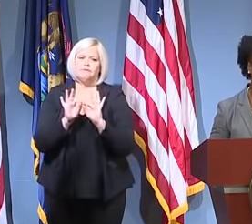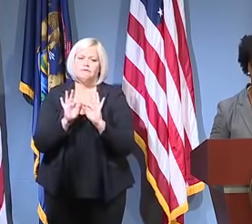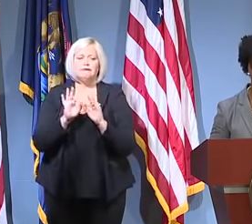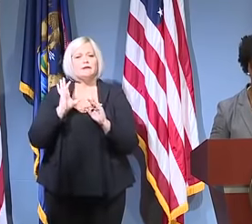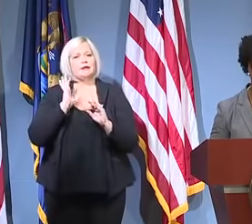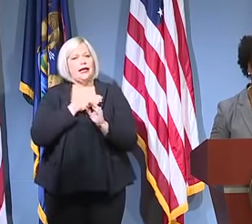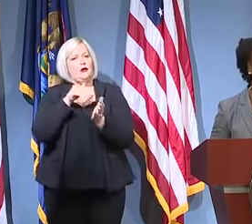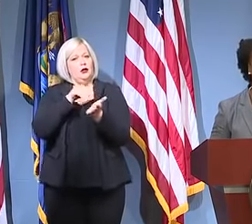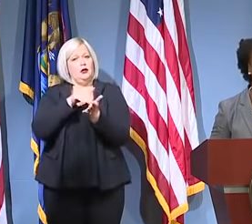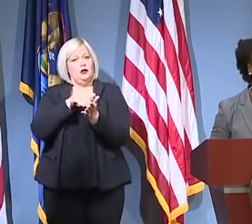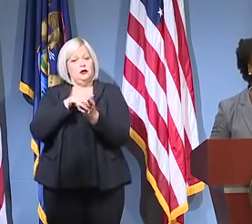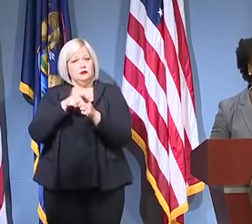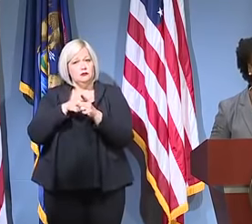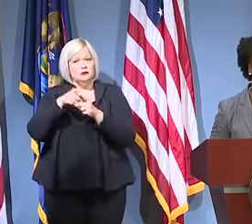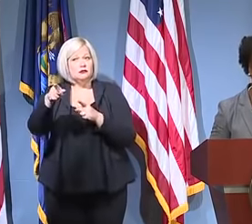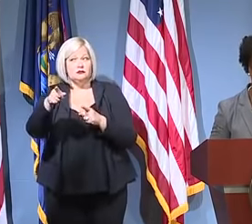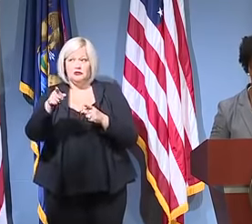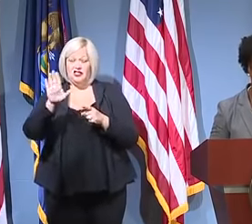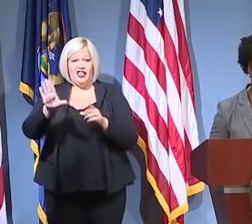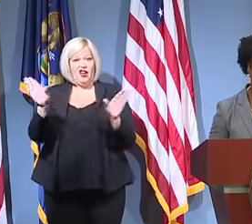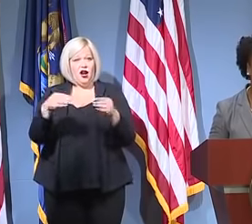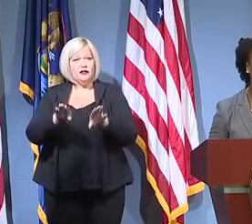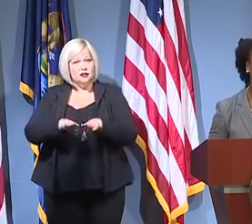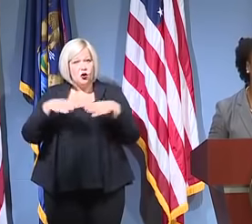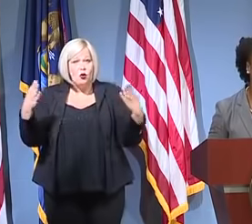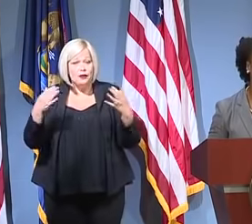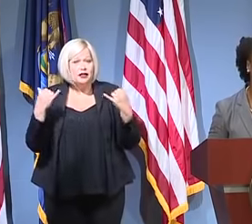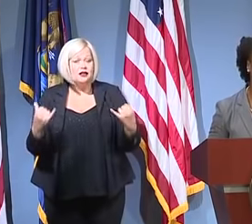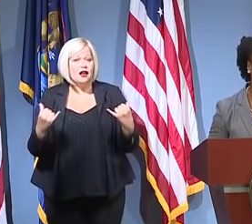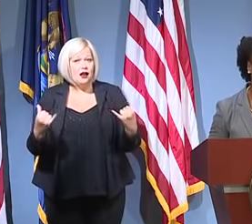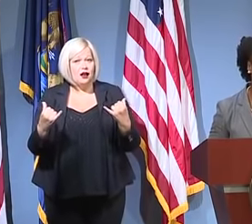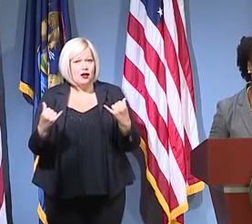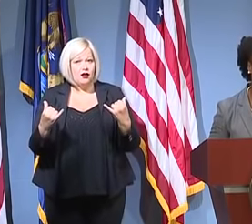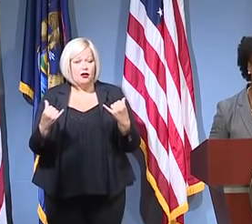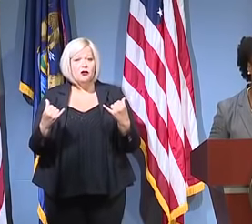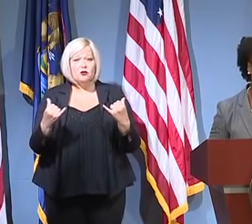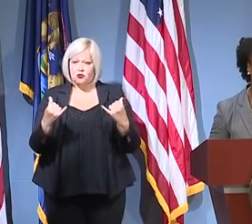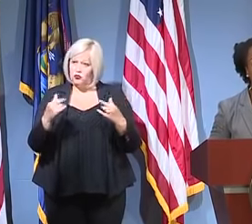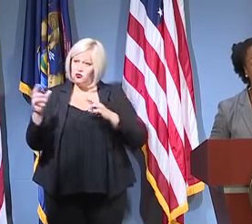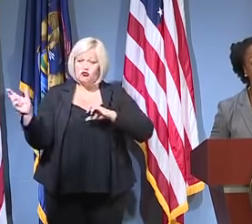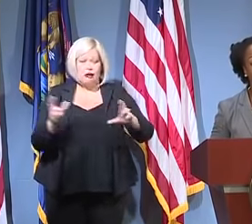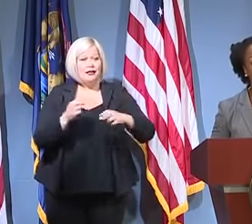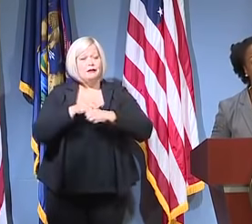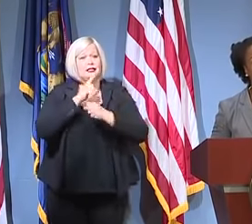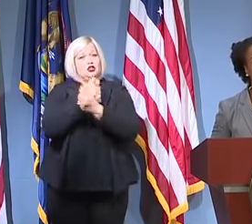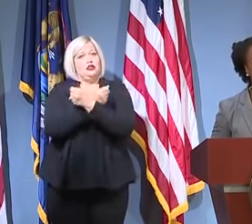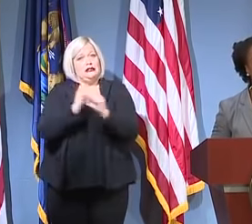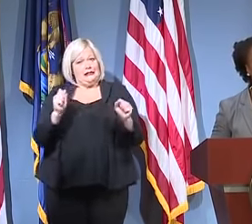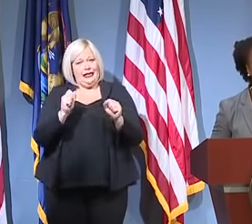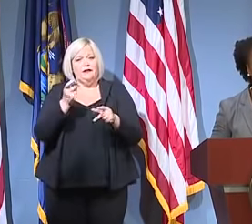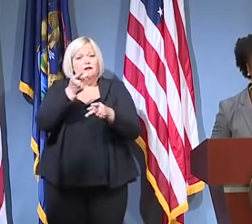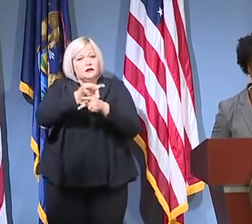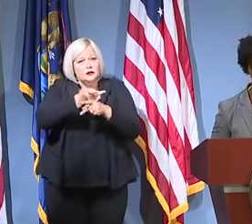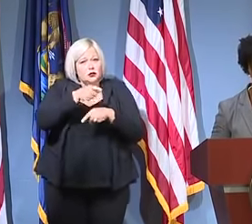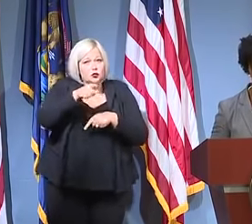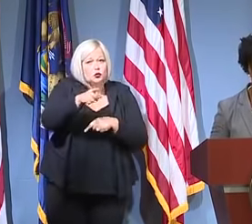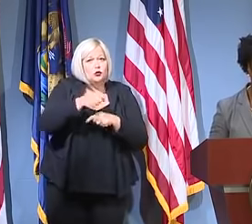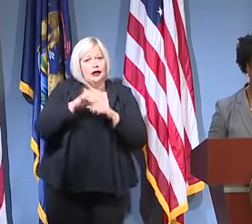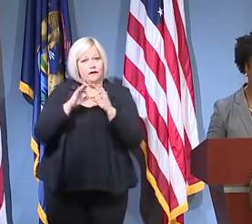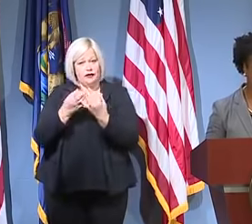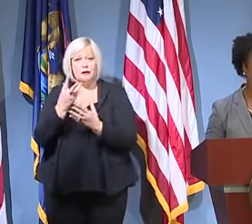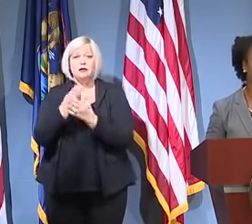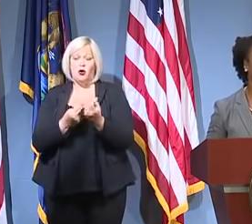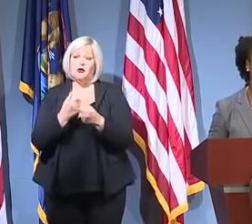medical professionals have opened their offices back up, and they have important procedures in place so that they can take care of you and your family